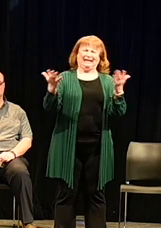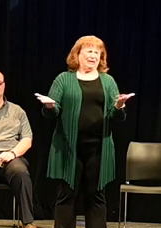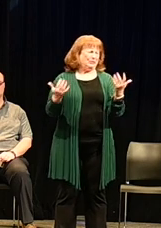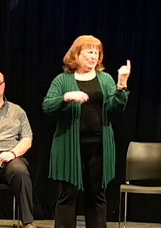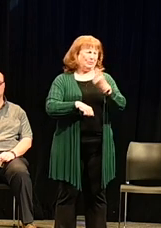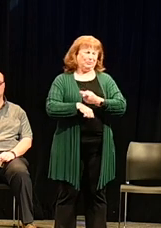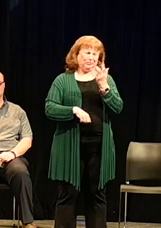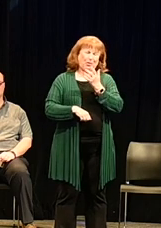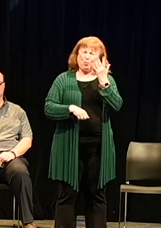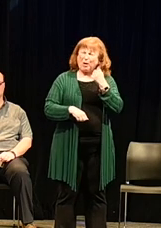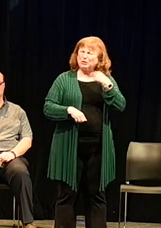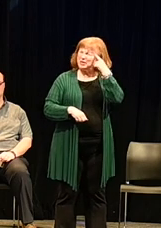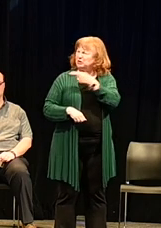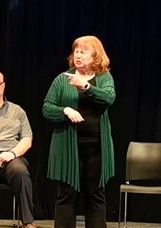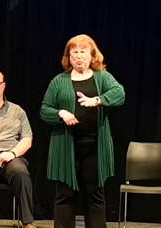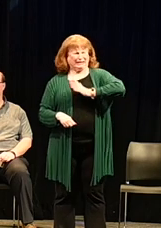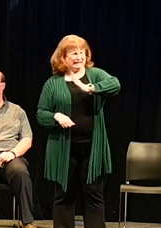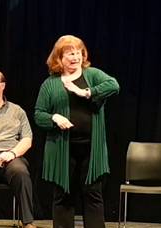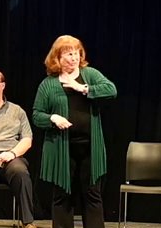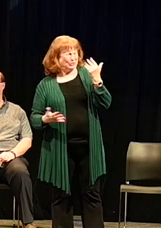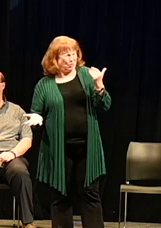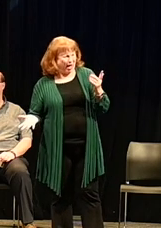seats. And why do I think you're all distinguished?